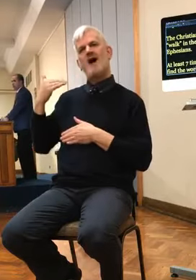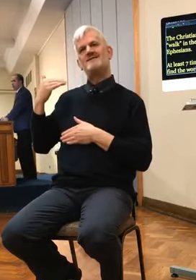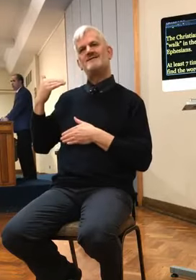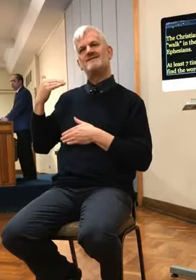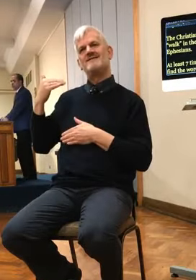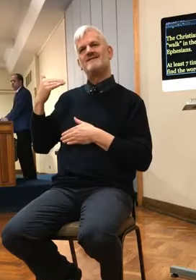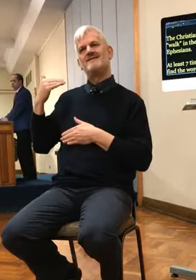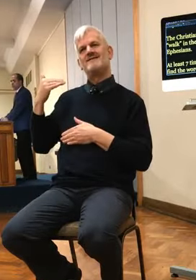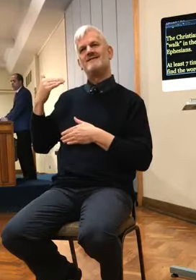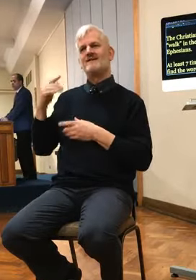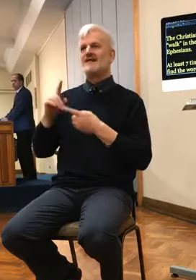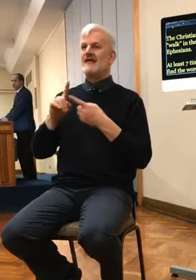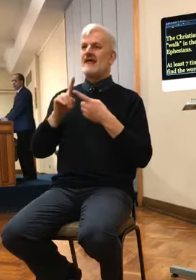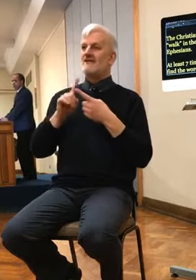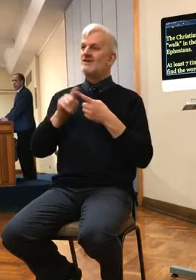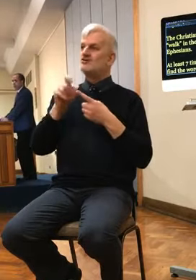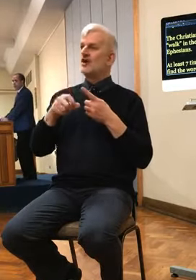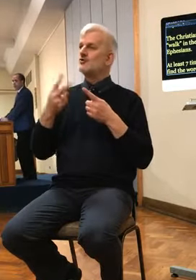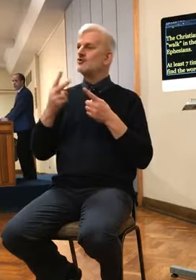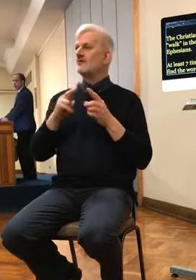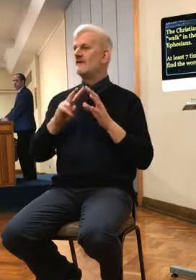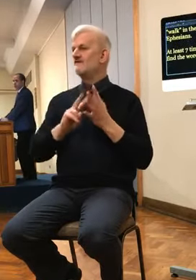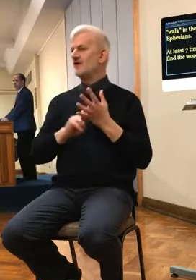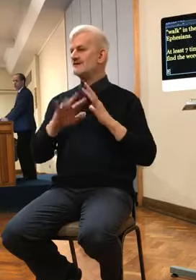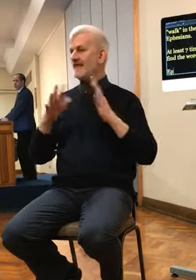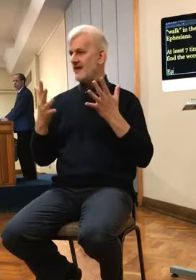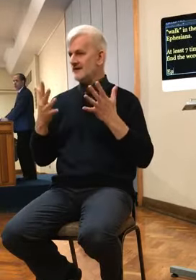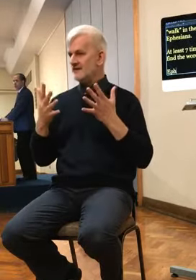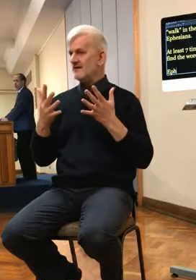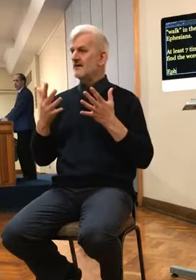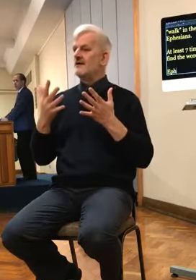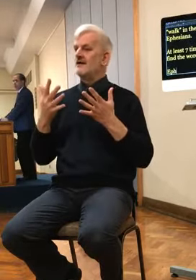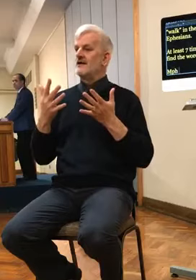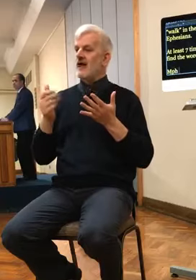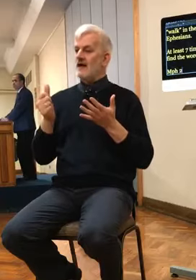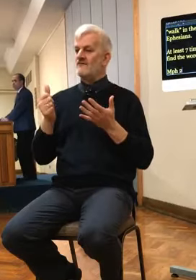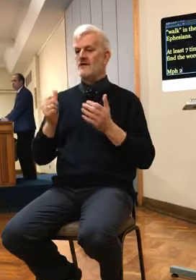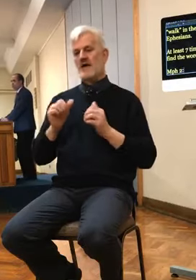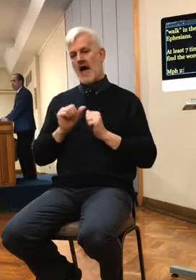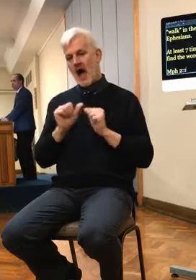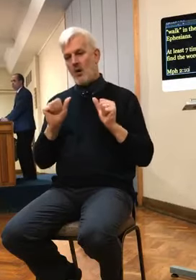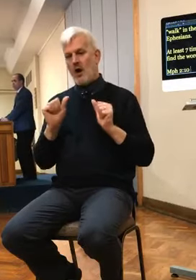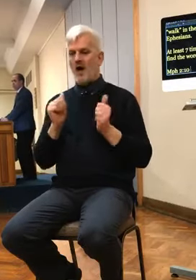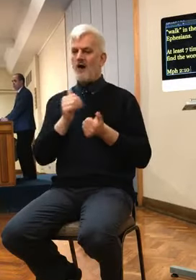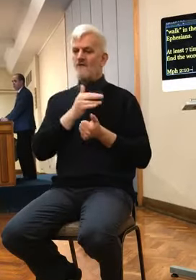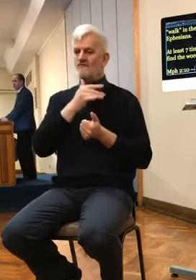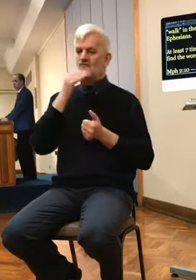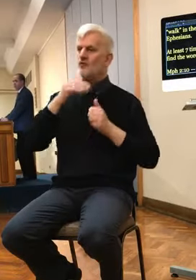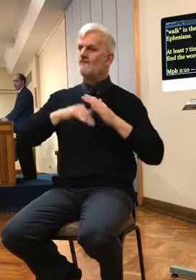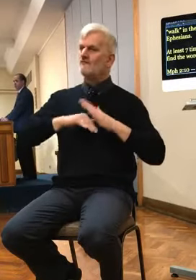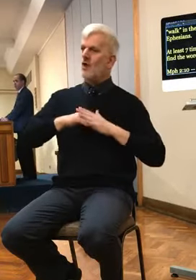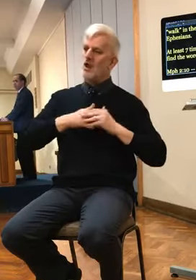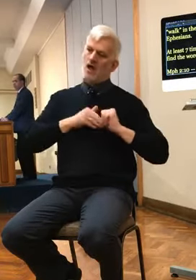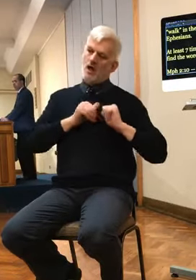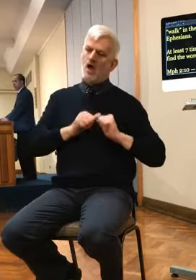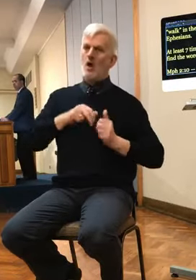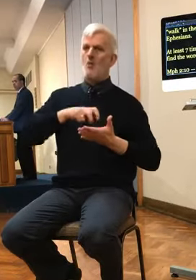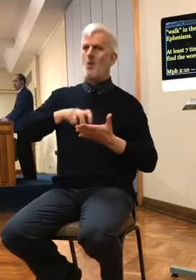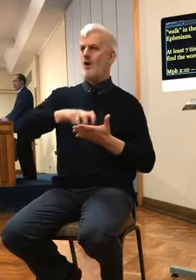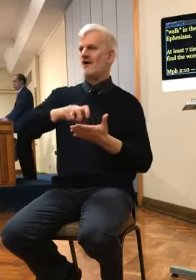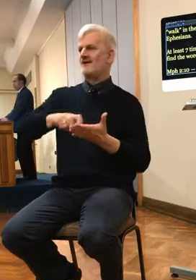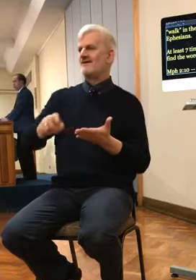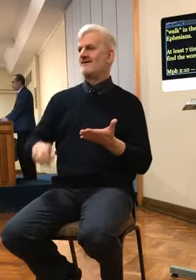Ephesians chapter 2, verse 10, we have our compassionate and fruitful walk. The Christian is